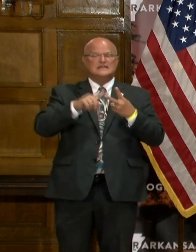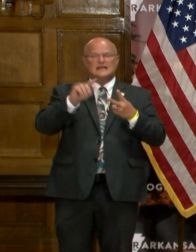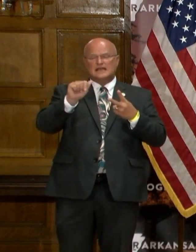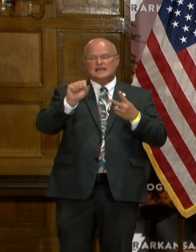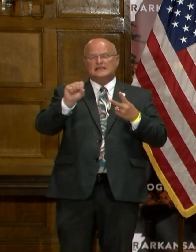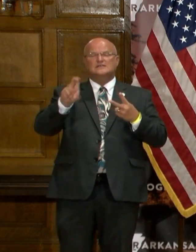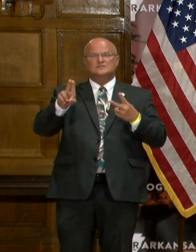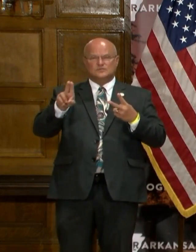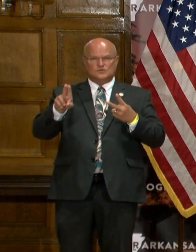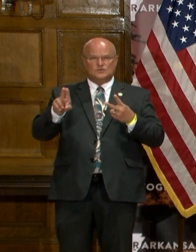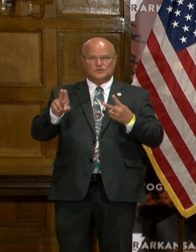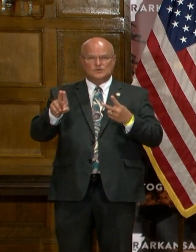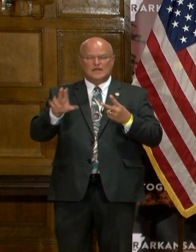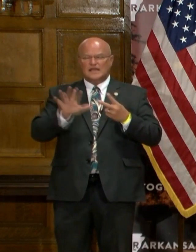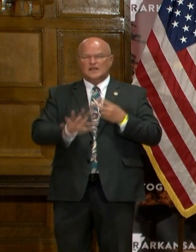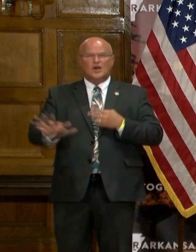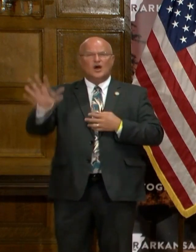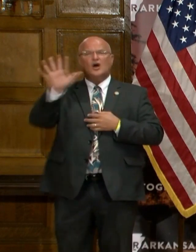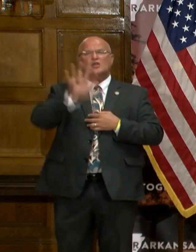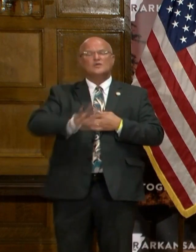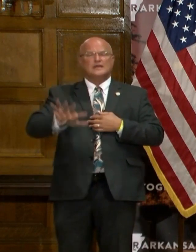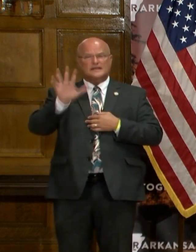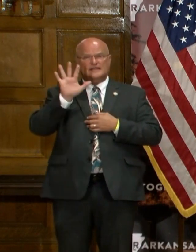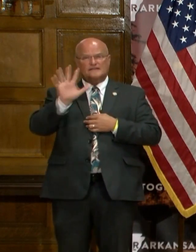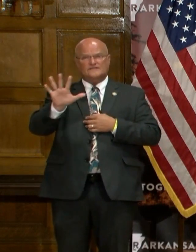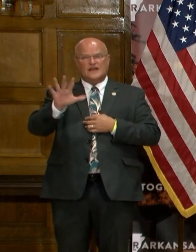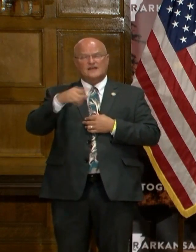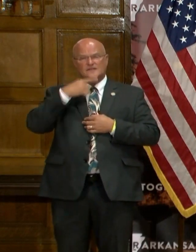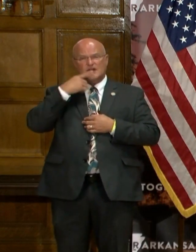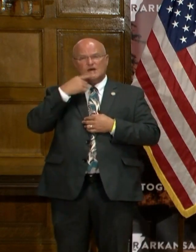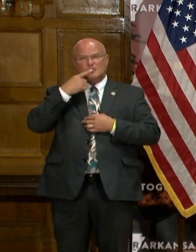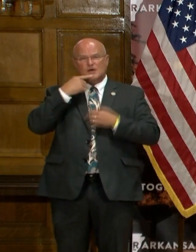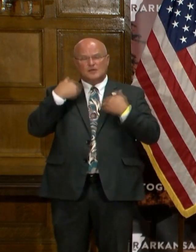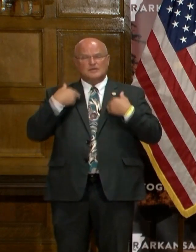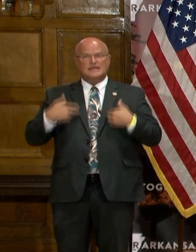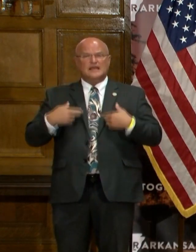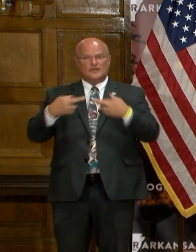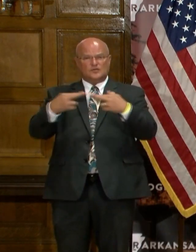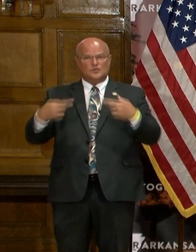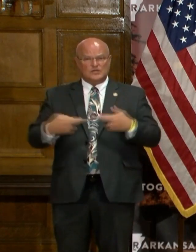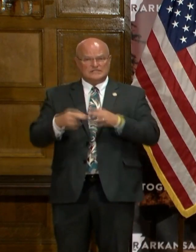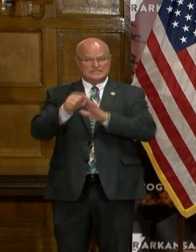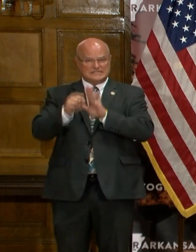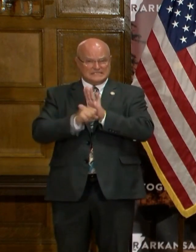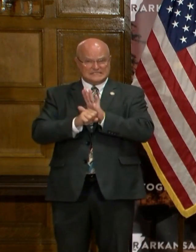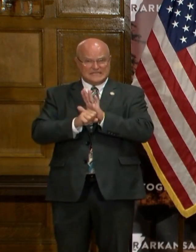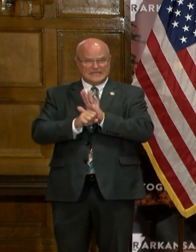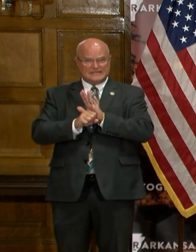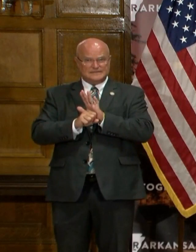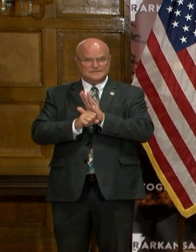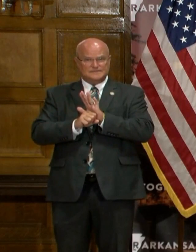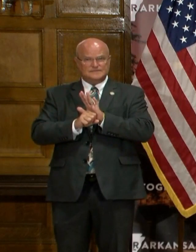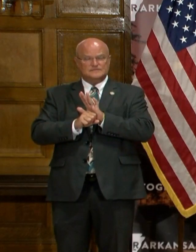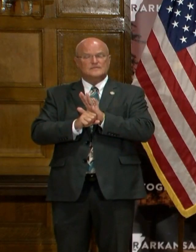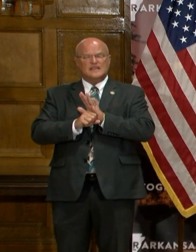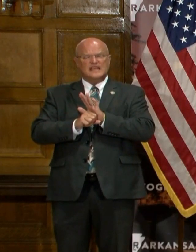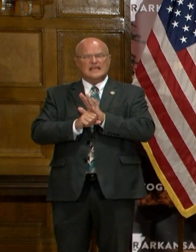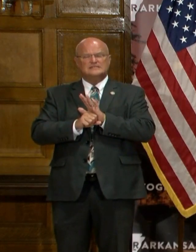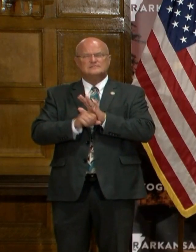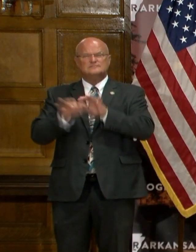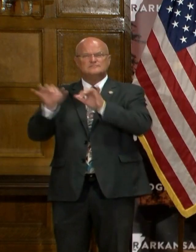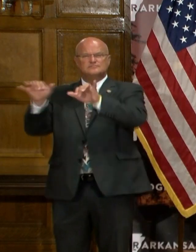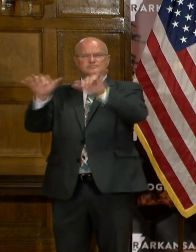They are distributed throughout the 5 public health regions of the state in a pretty much